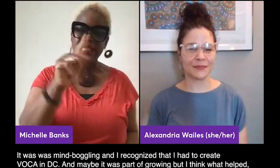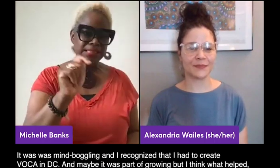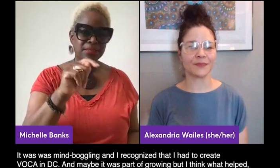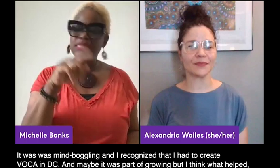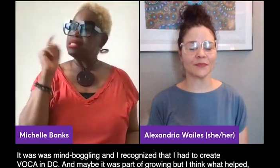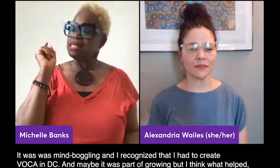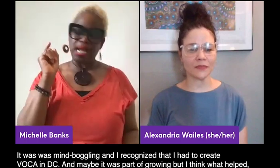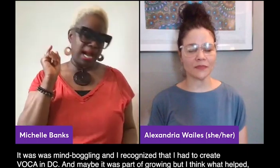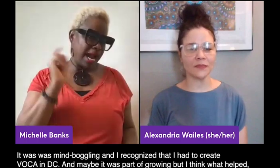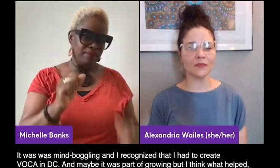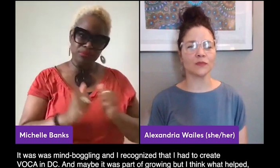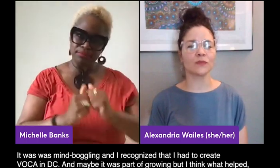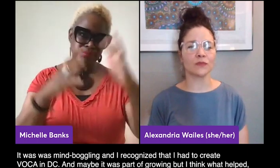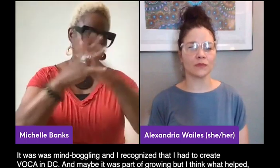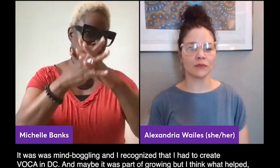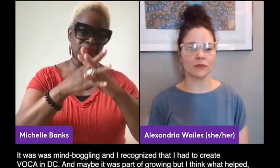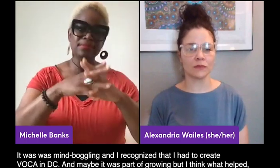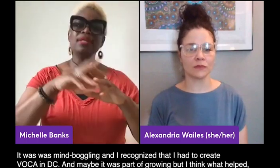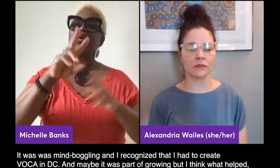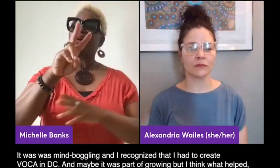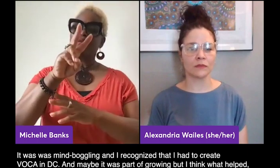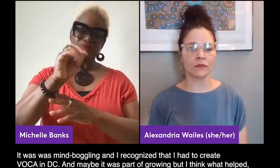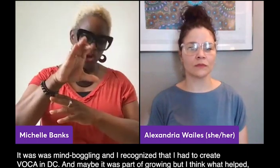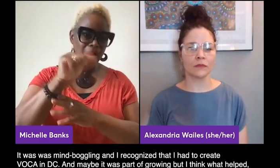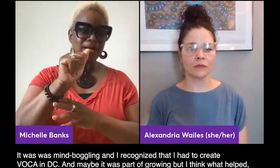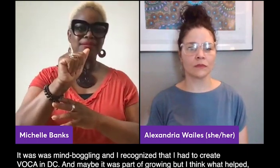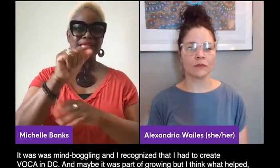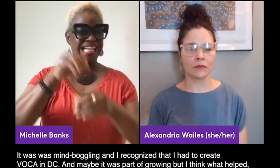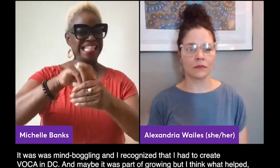And I recognized that I had to create VOCA in DC.